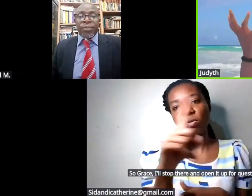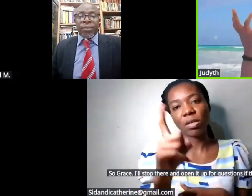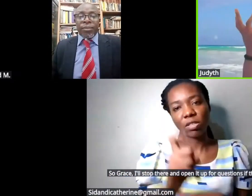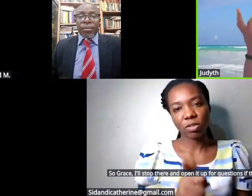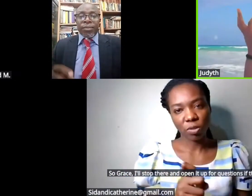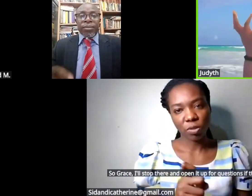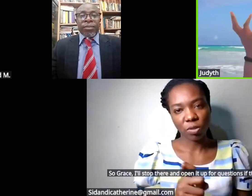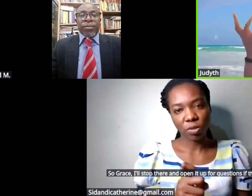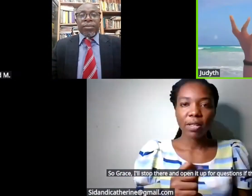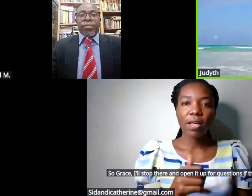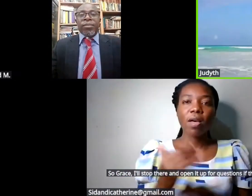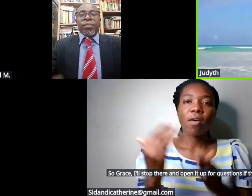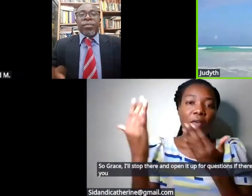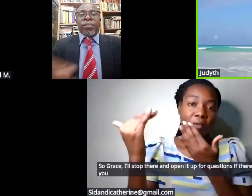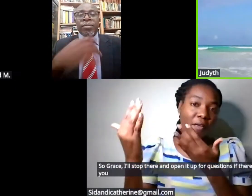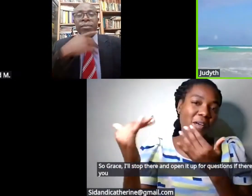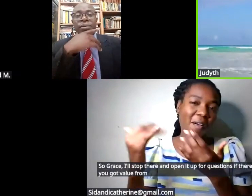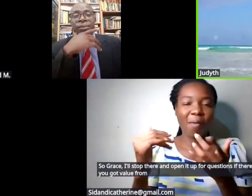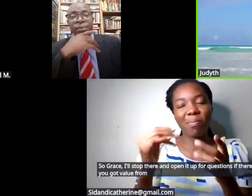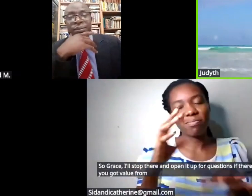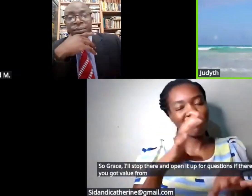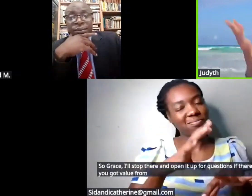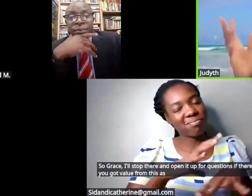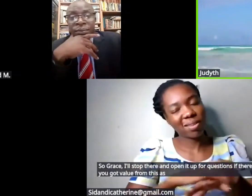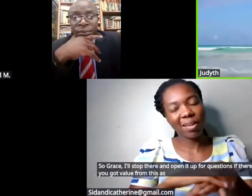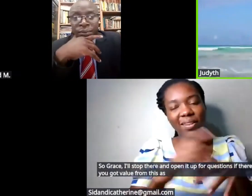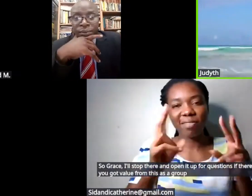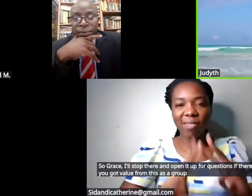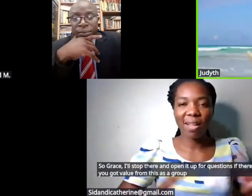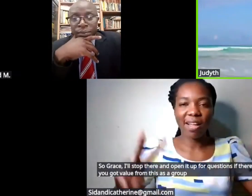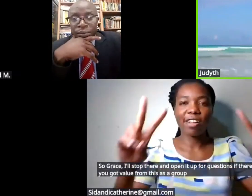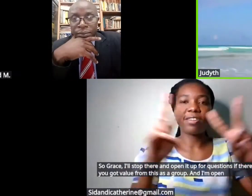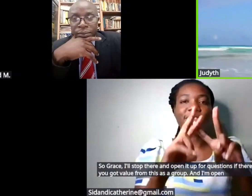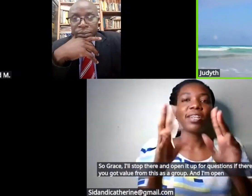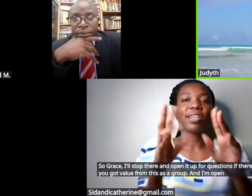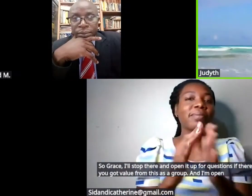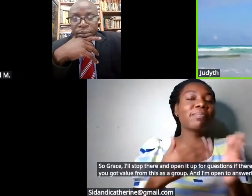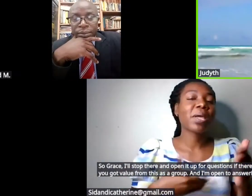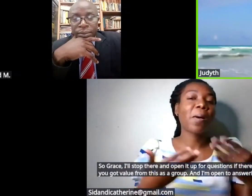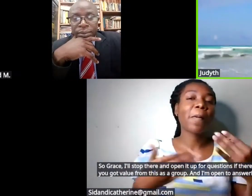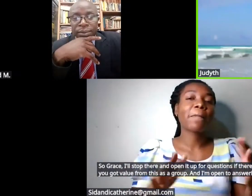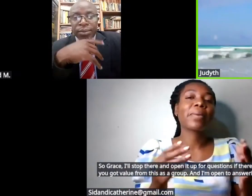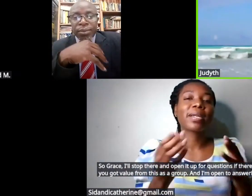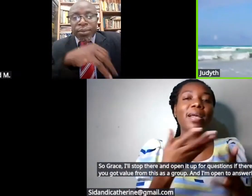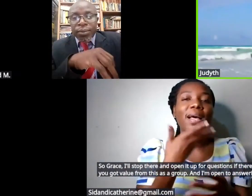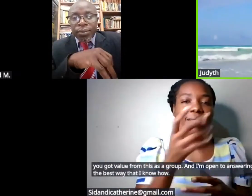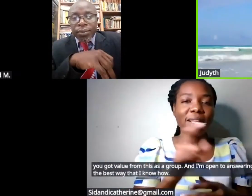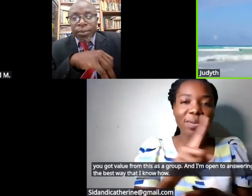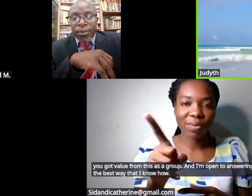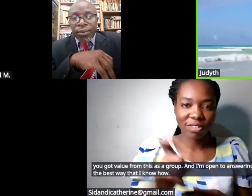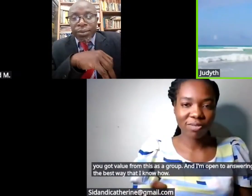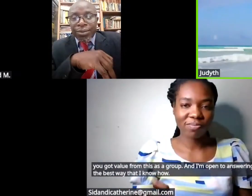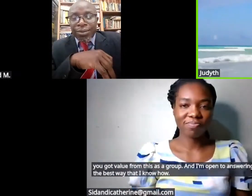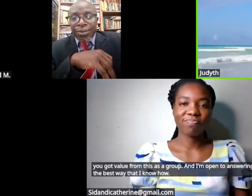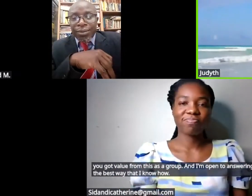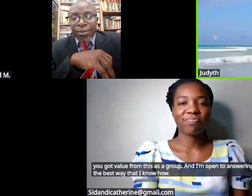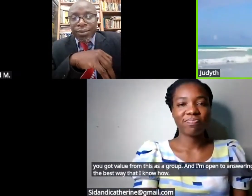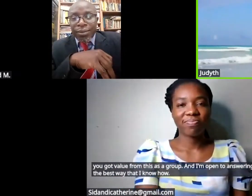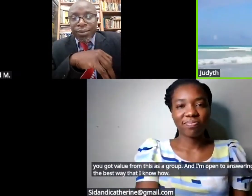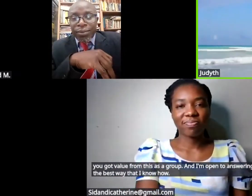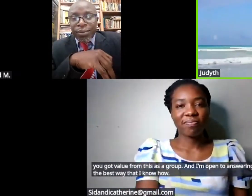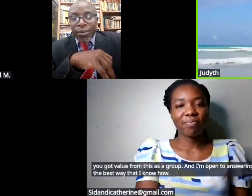hope you got value from this as a group, and I'm open to answering any questions in the best way that I know how.